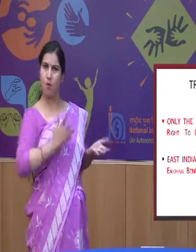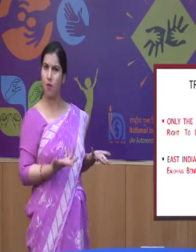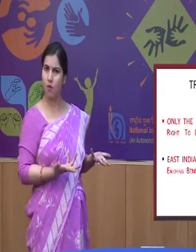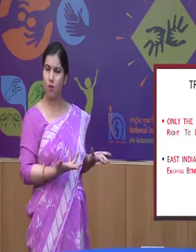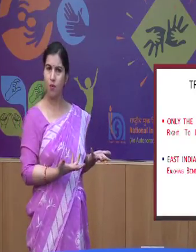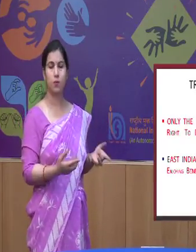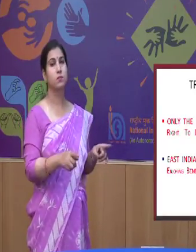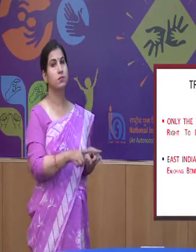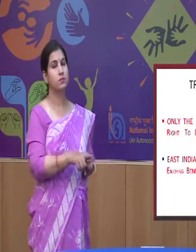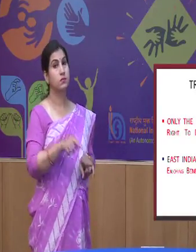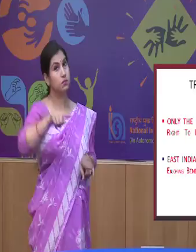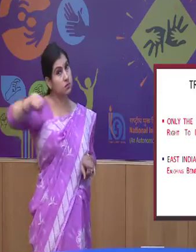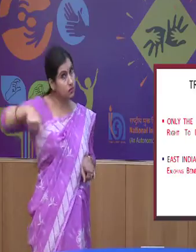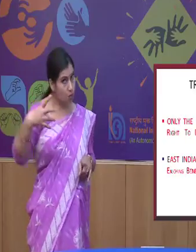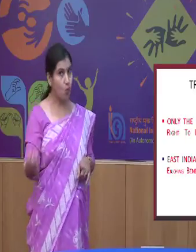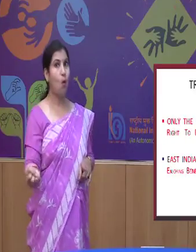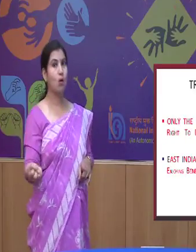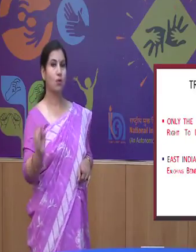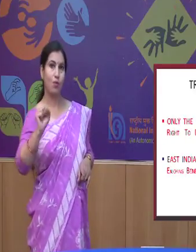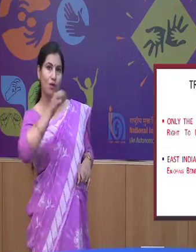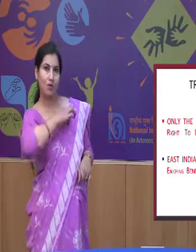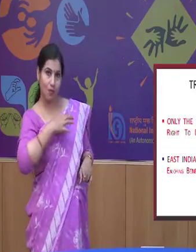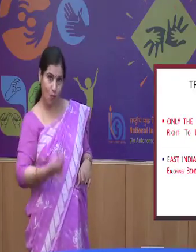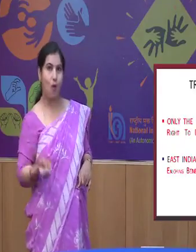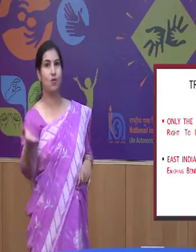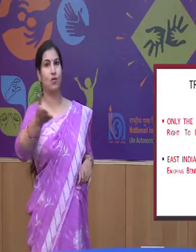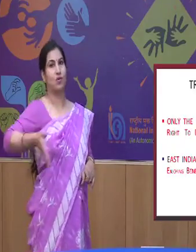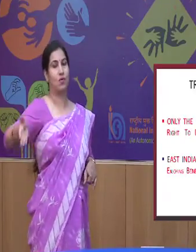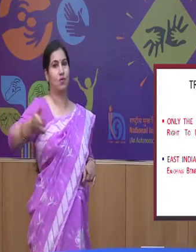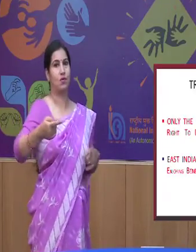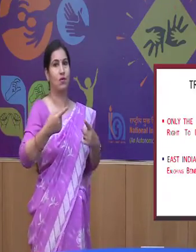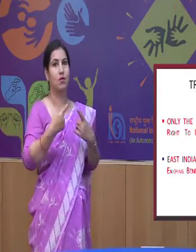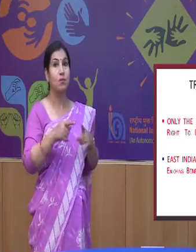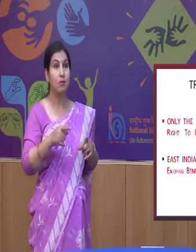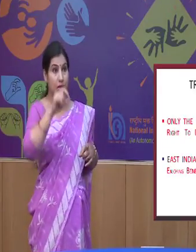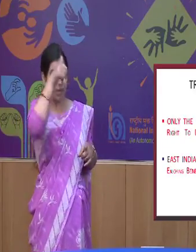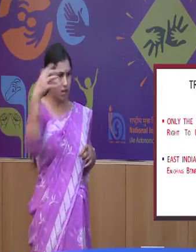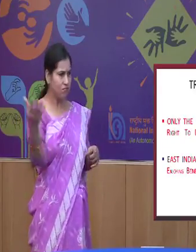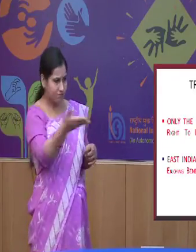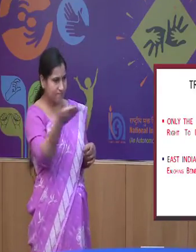as they also wanted to benefit from trade with India.